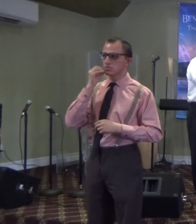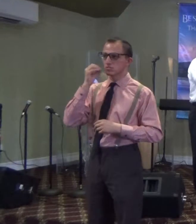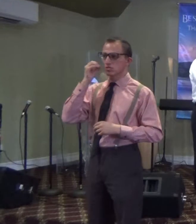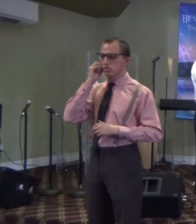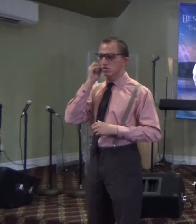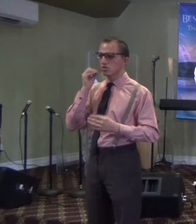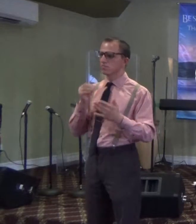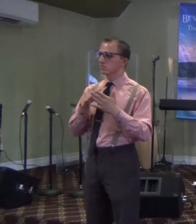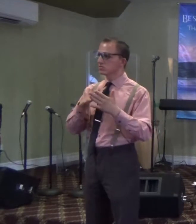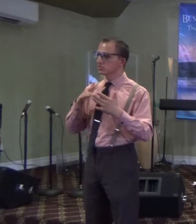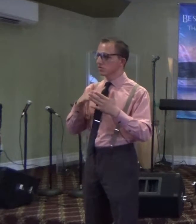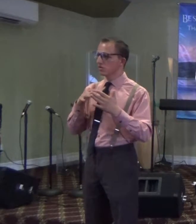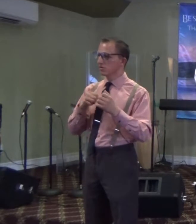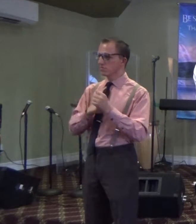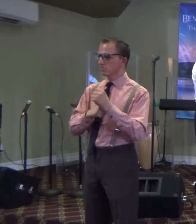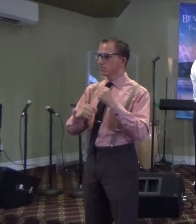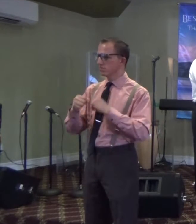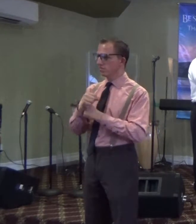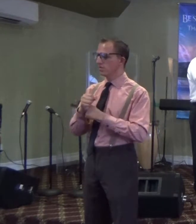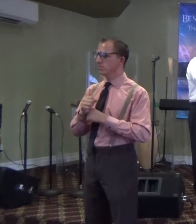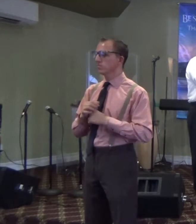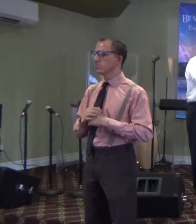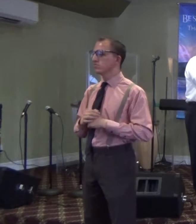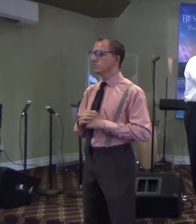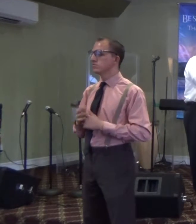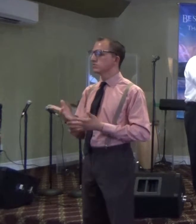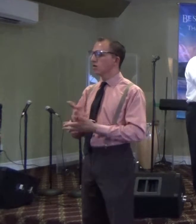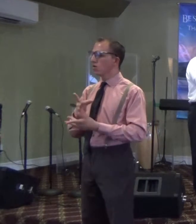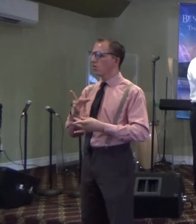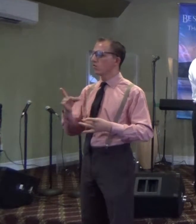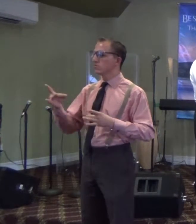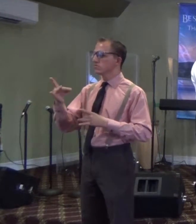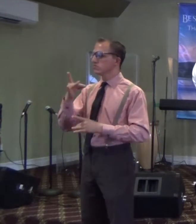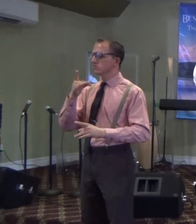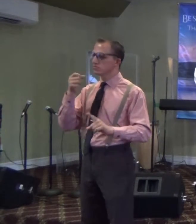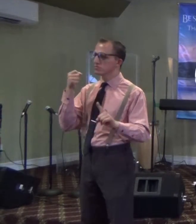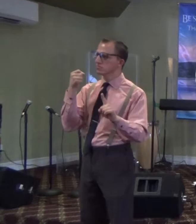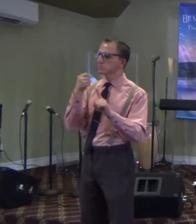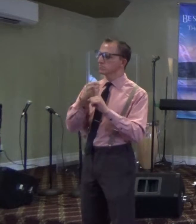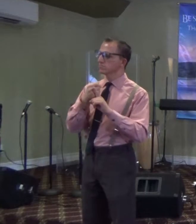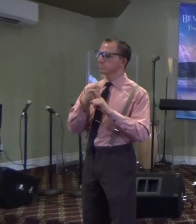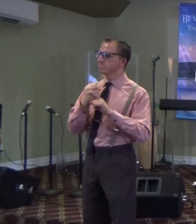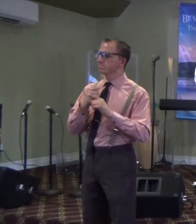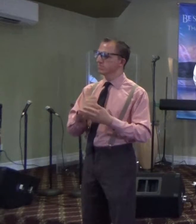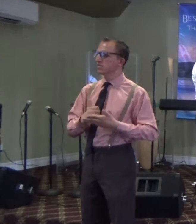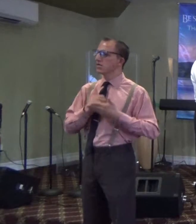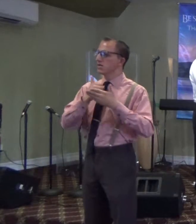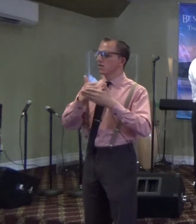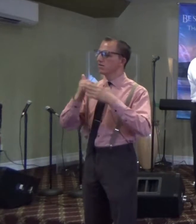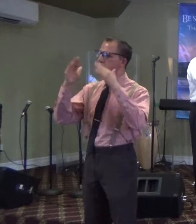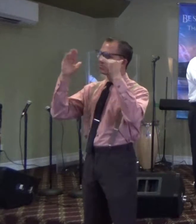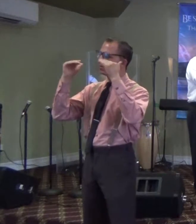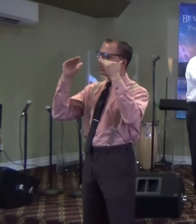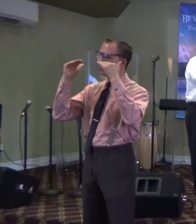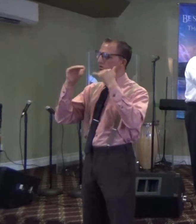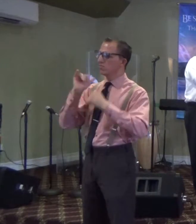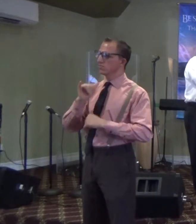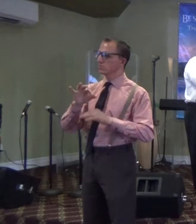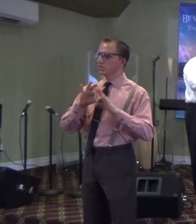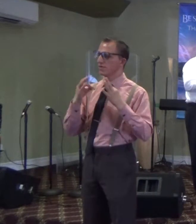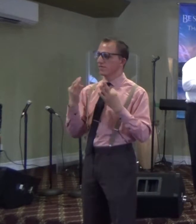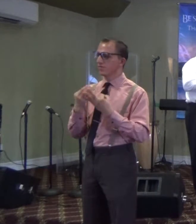estudio to bíblico, get Bible study, el Espíritu the Santo Holy trajo Ghost esperanza brought hope a esta familia. to